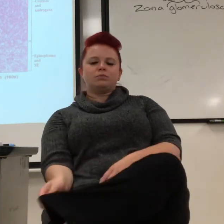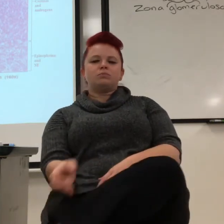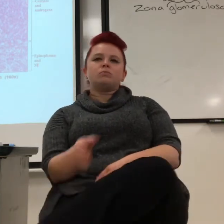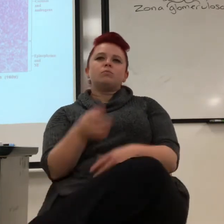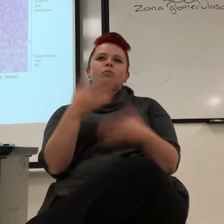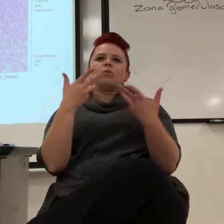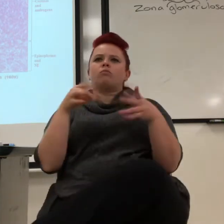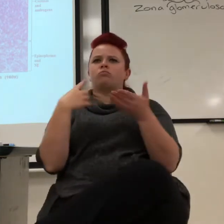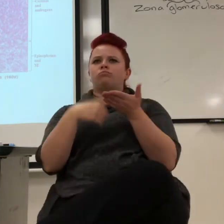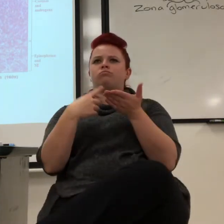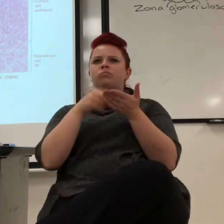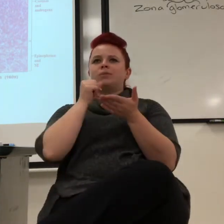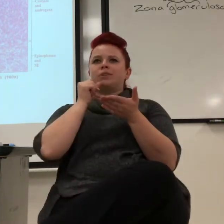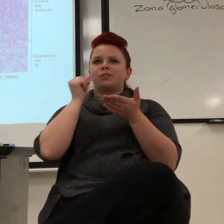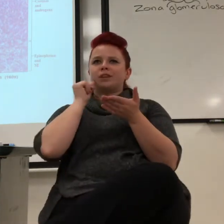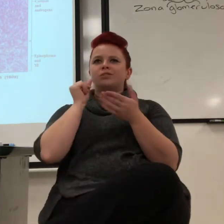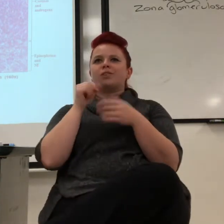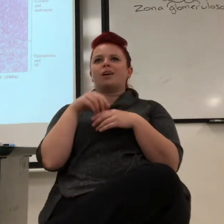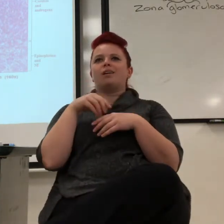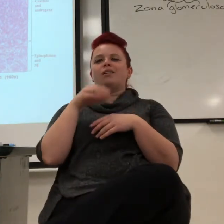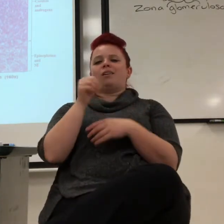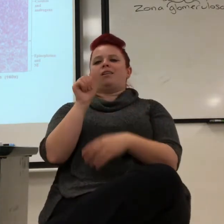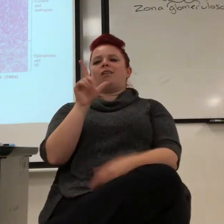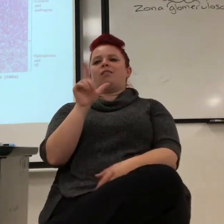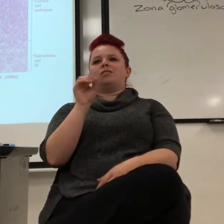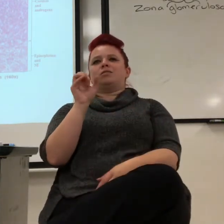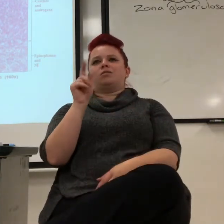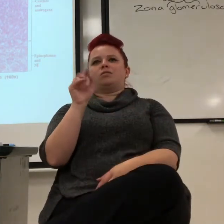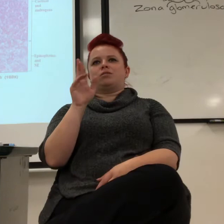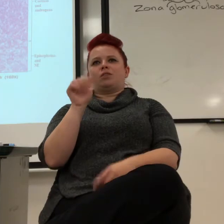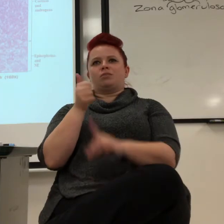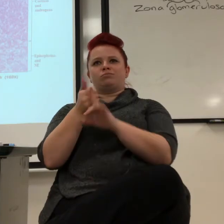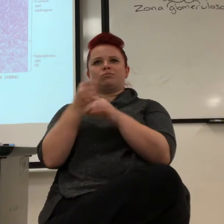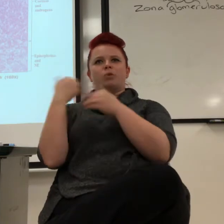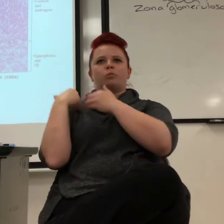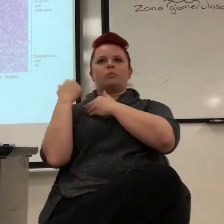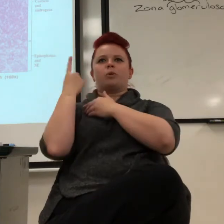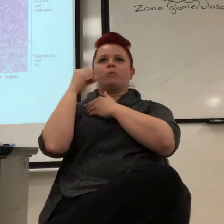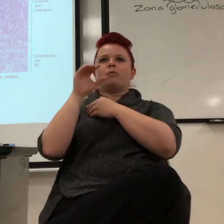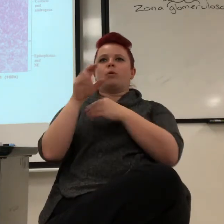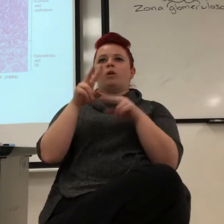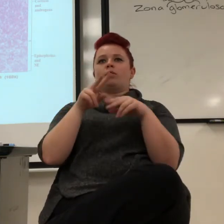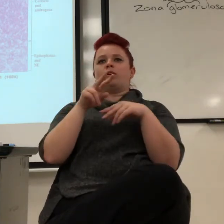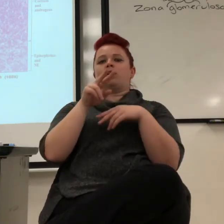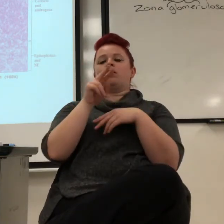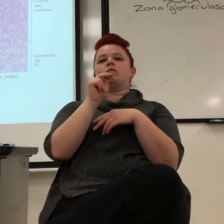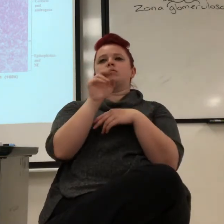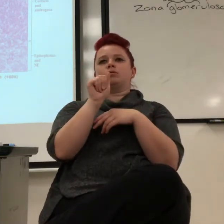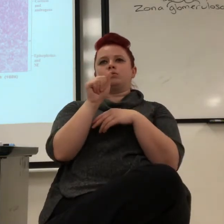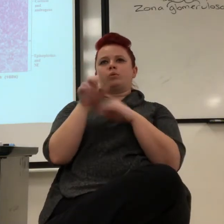We had talked about yesterday, it's responsible for sodium reabsorption in the kidney.